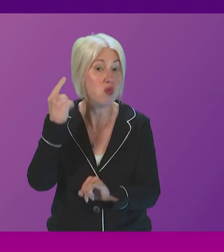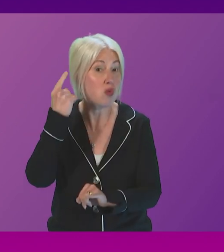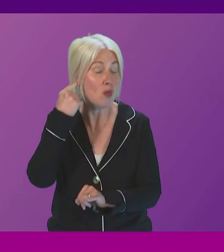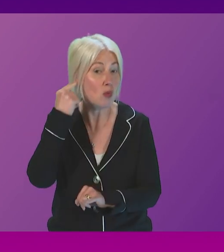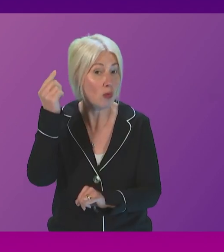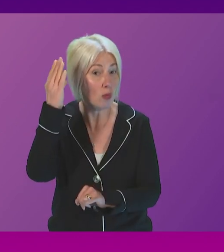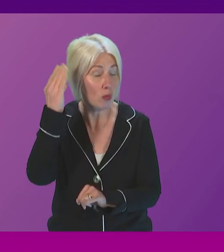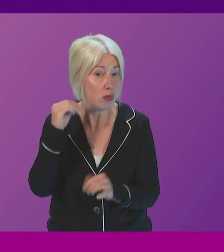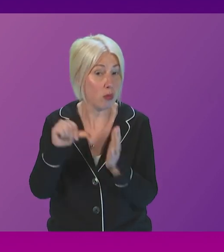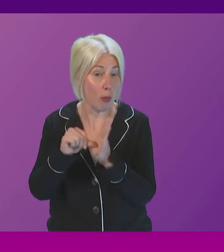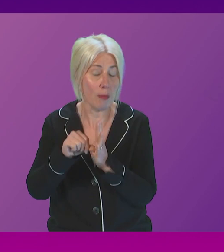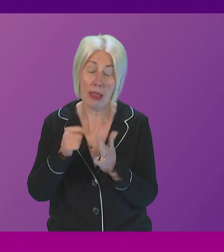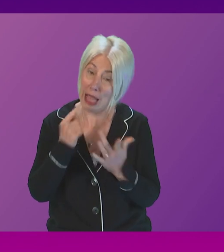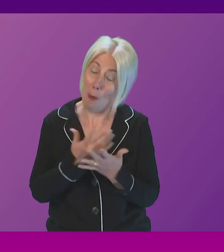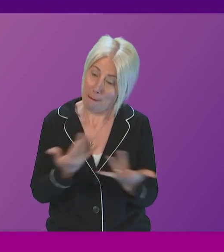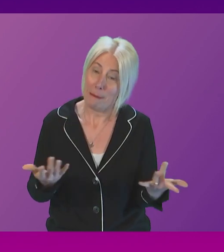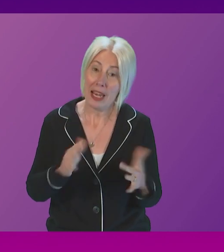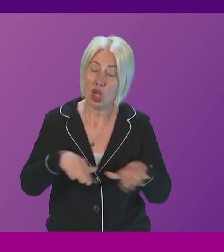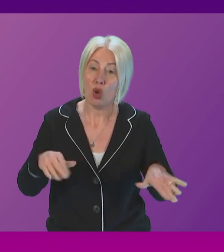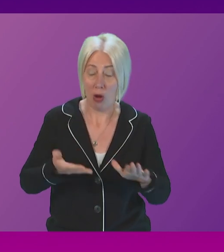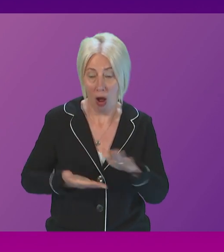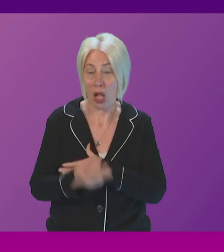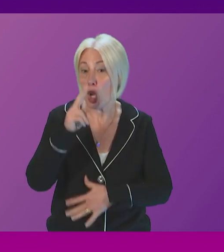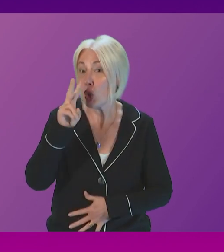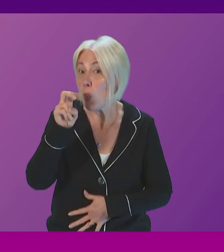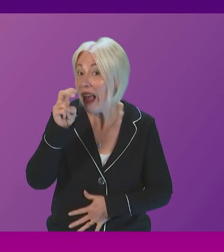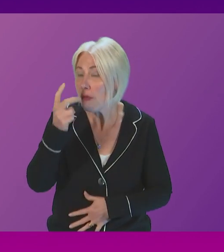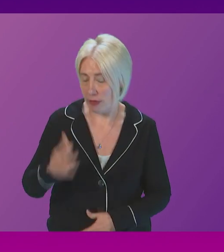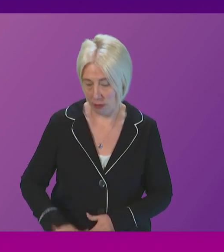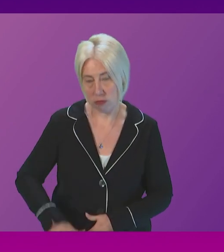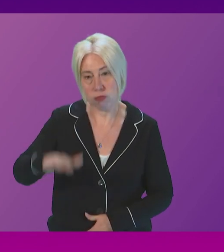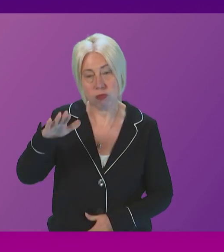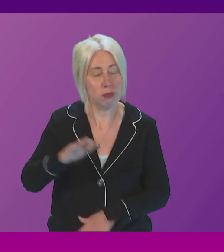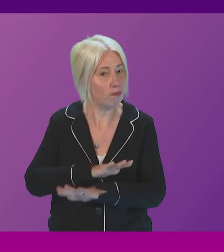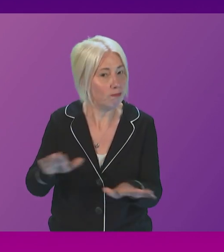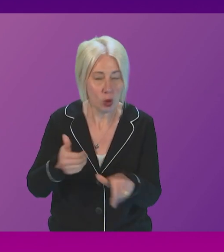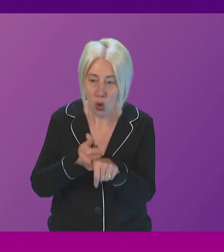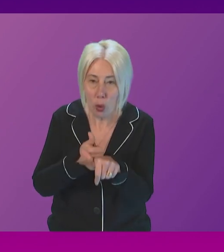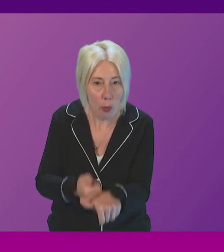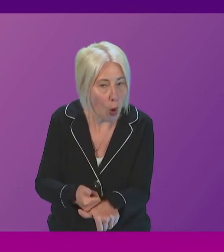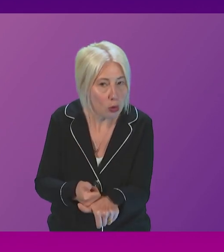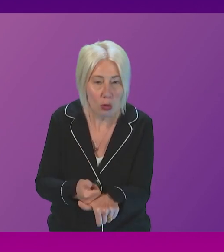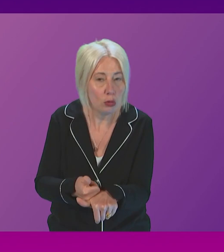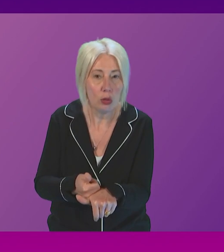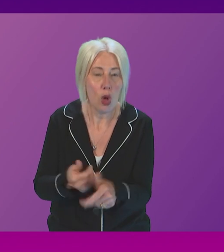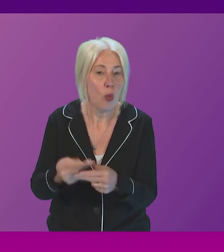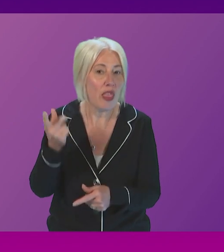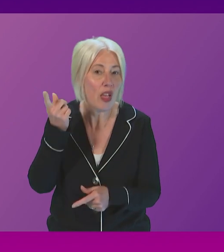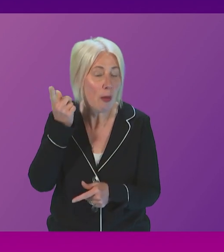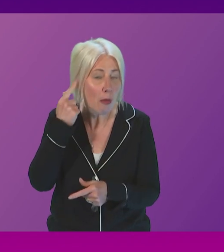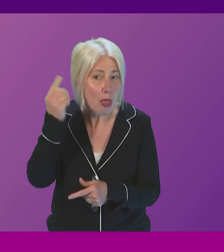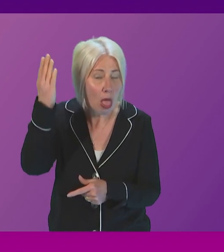This has led to many children under the age of 12 growing up without any support to deal with an auditory